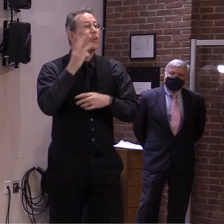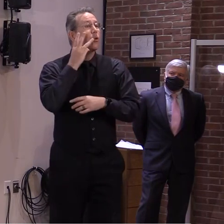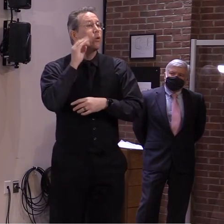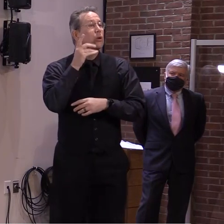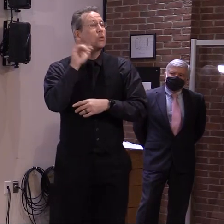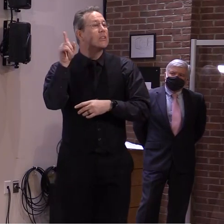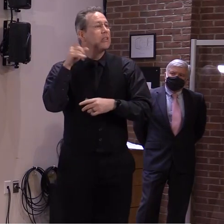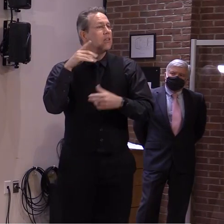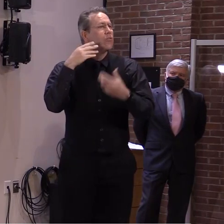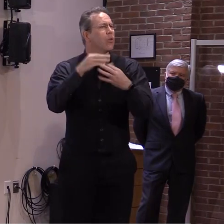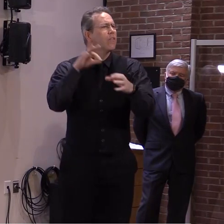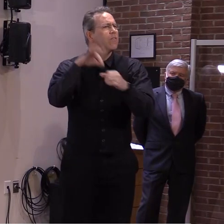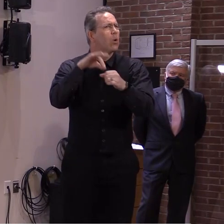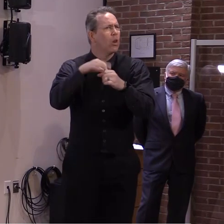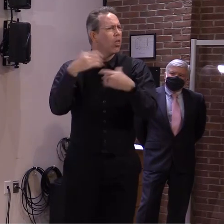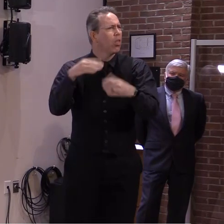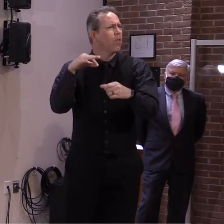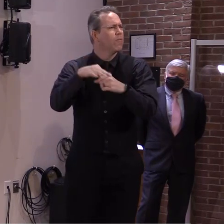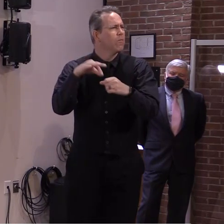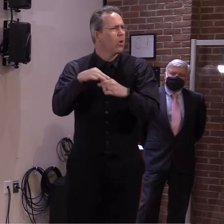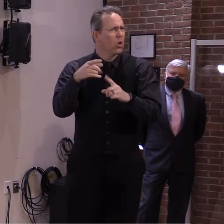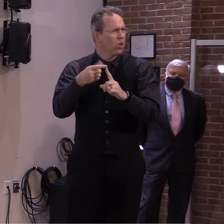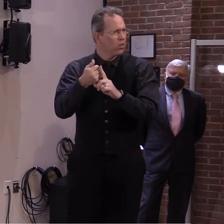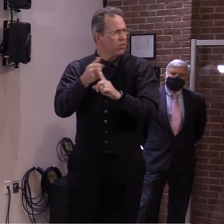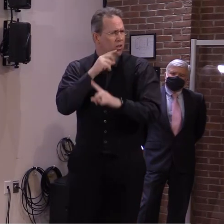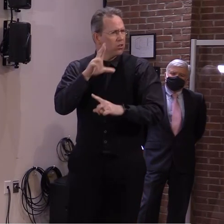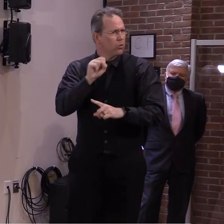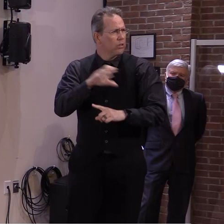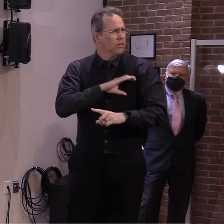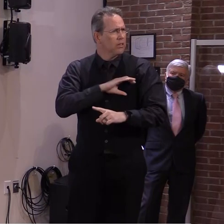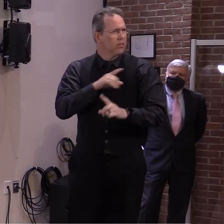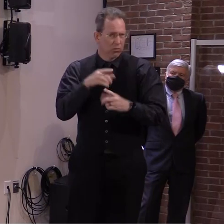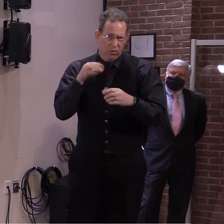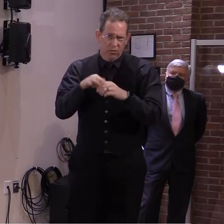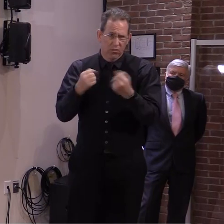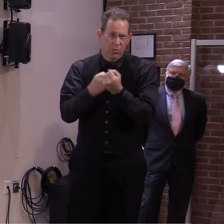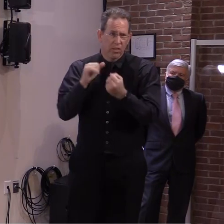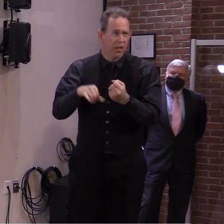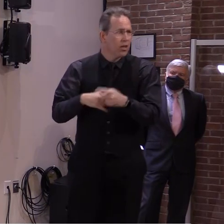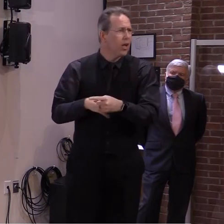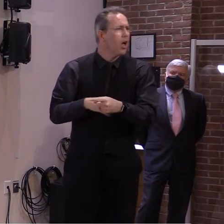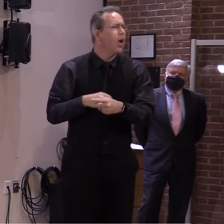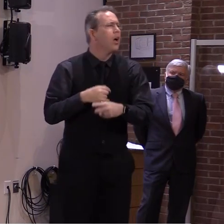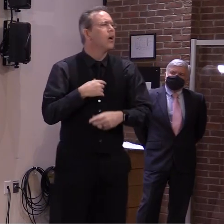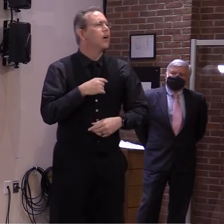Was this the committee that approved it? No,